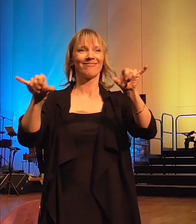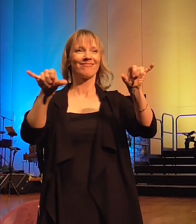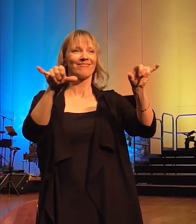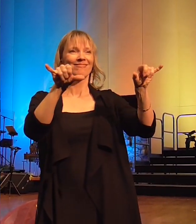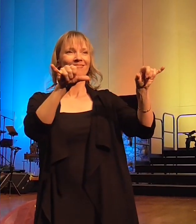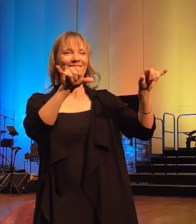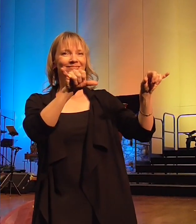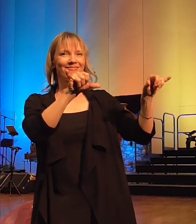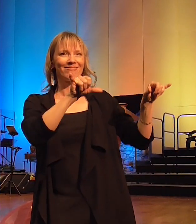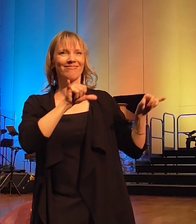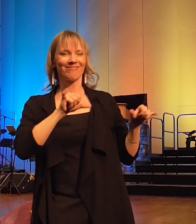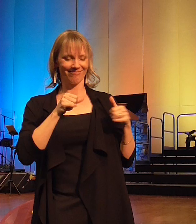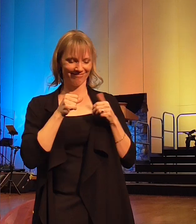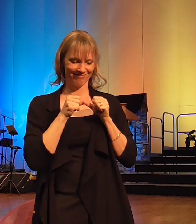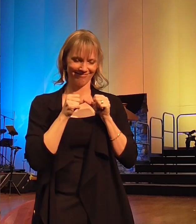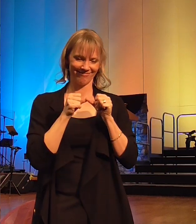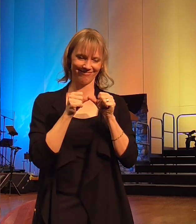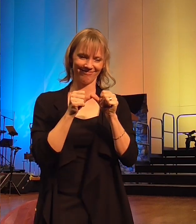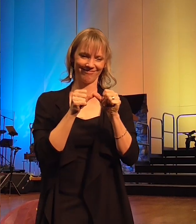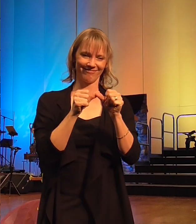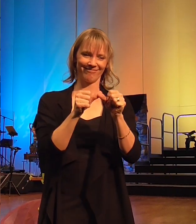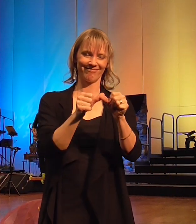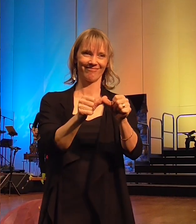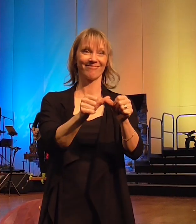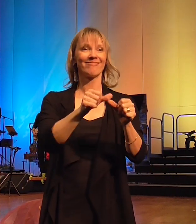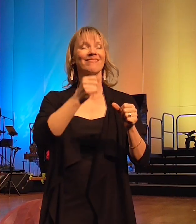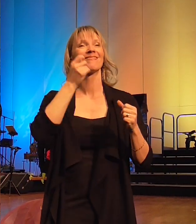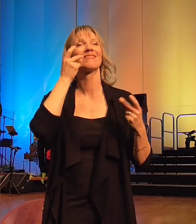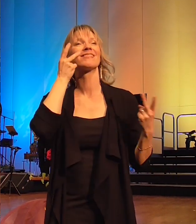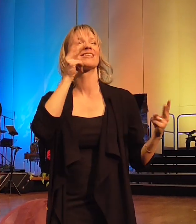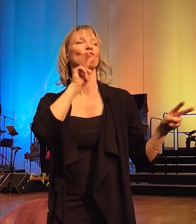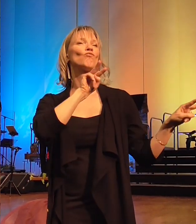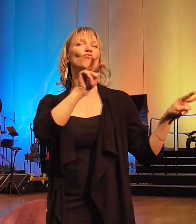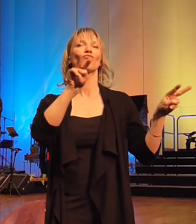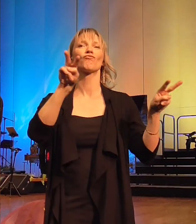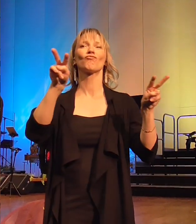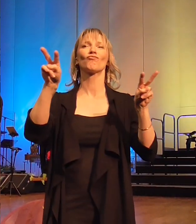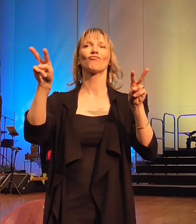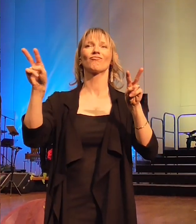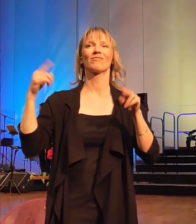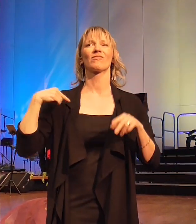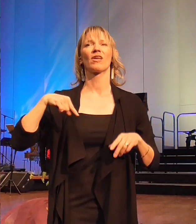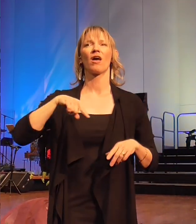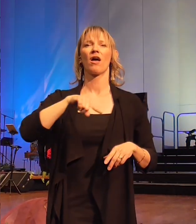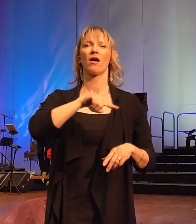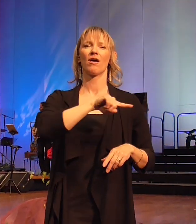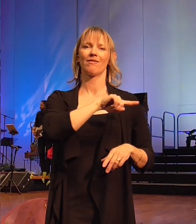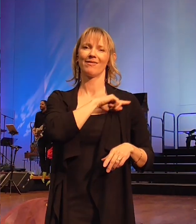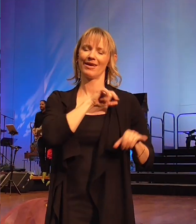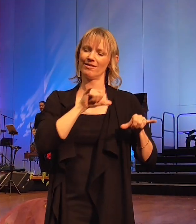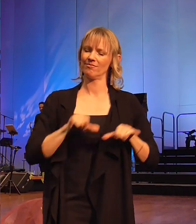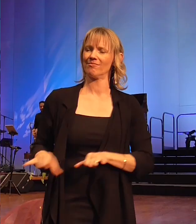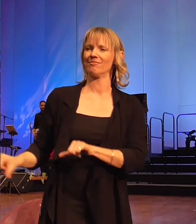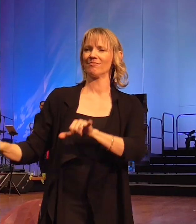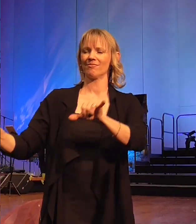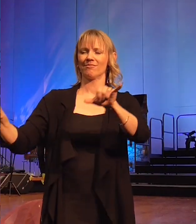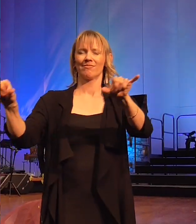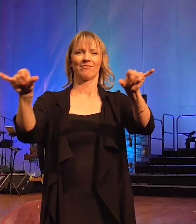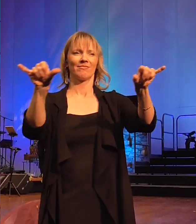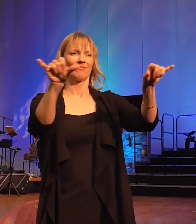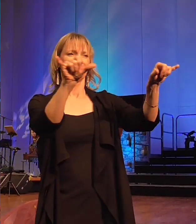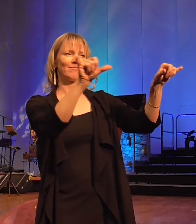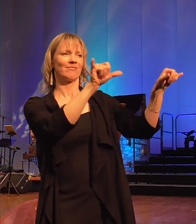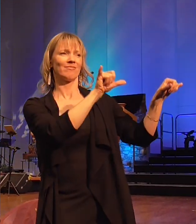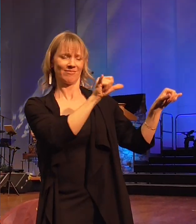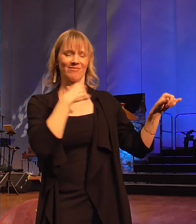endlessly, we can see we are one ocean.